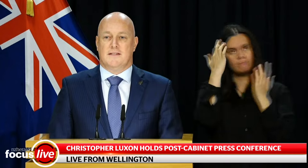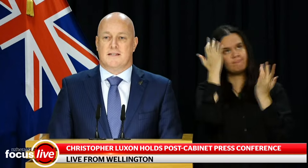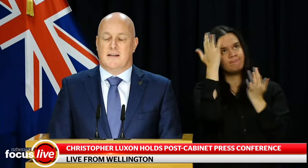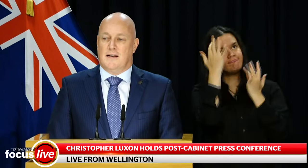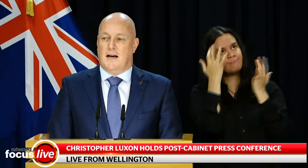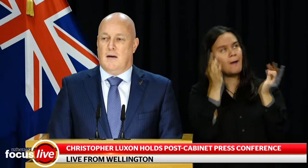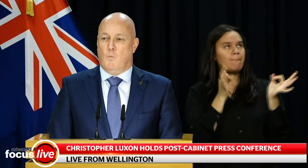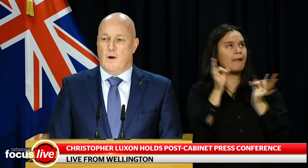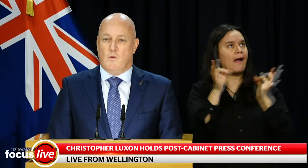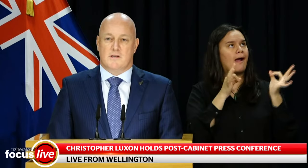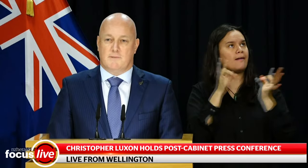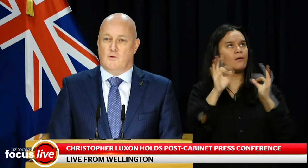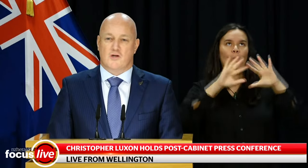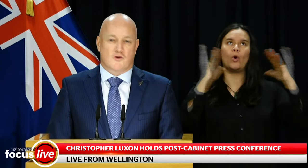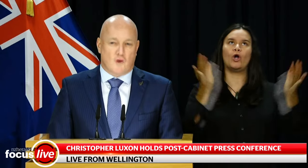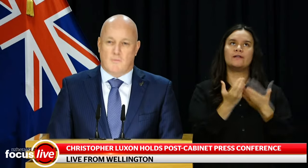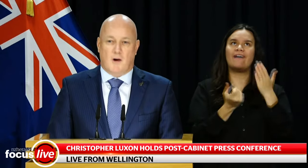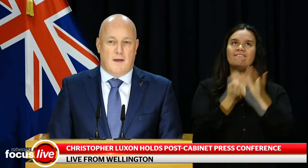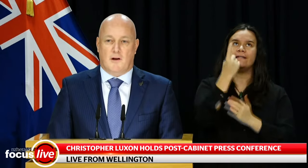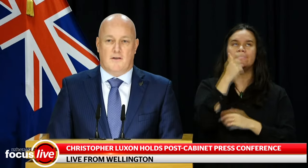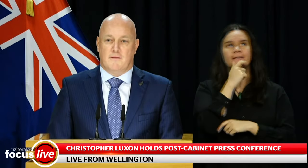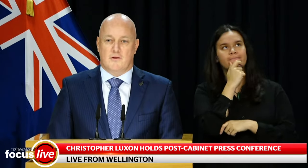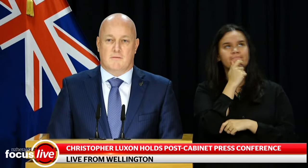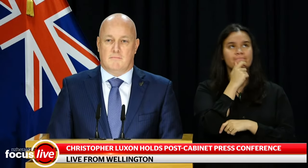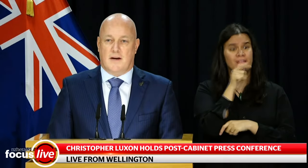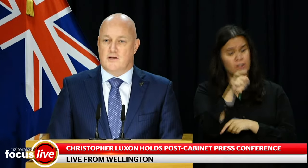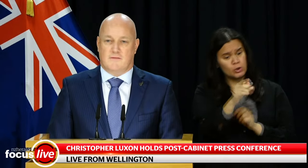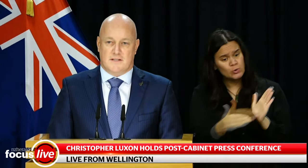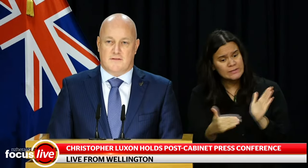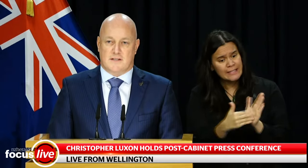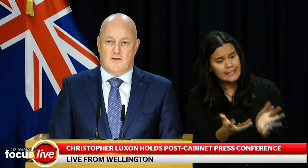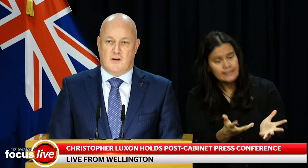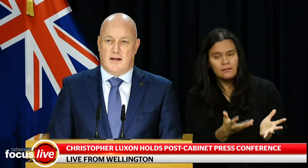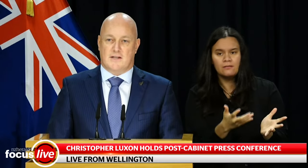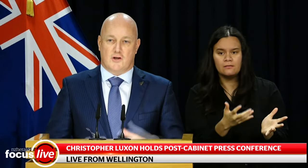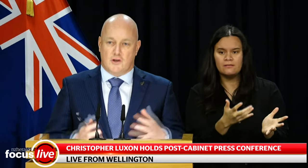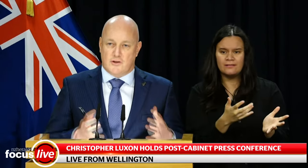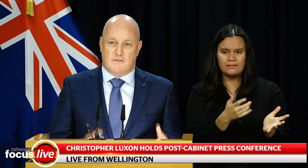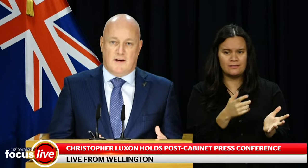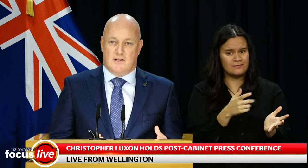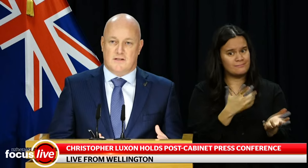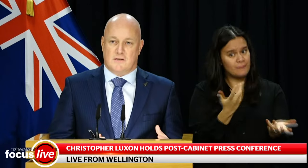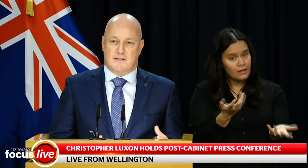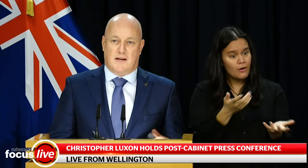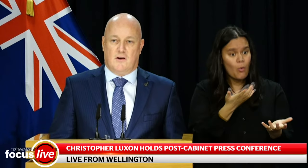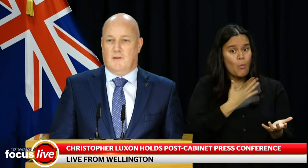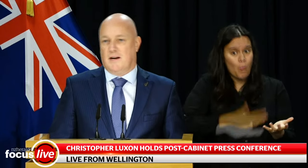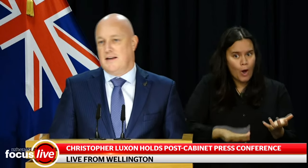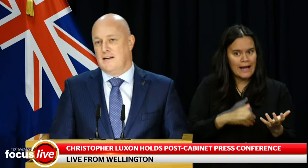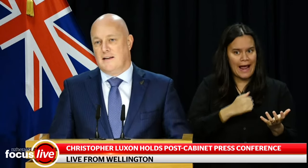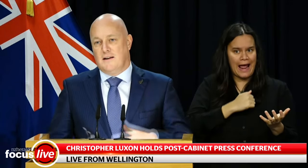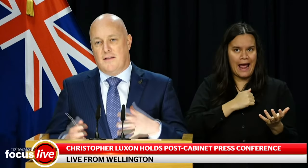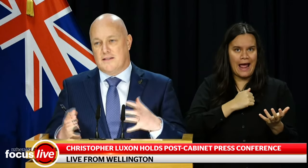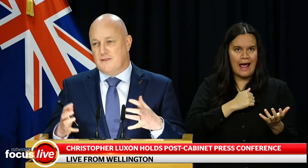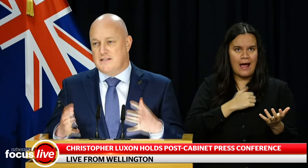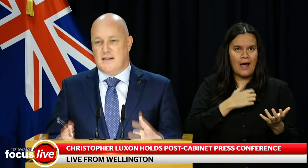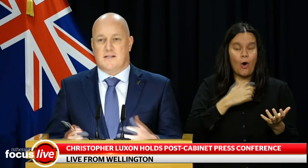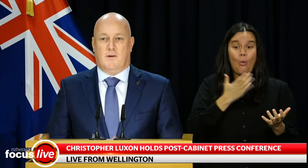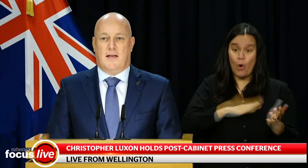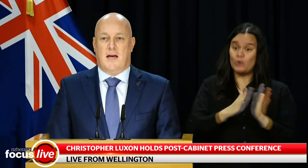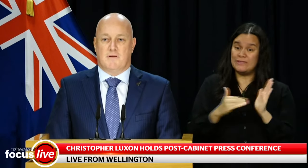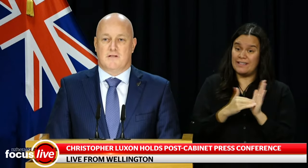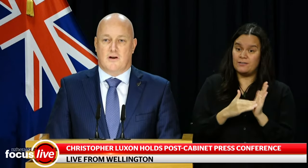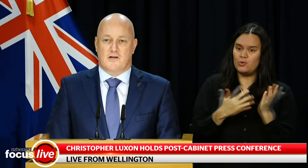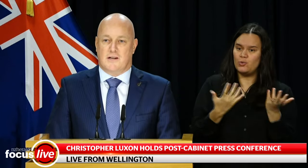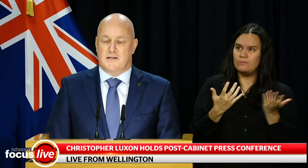major events, we want to build a strong pipeline of future major events for this country. It has huge advantages to us economically. I think it's